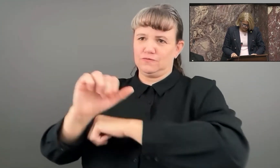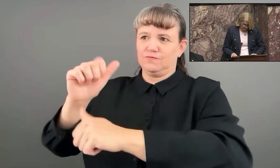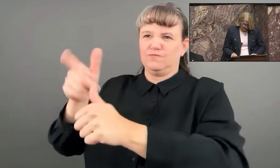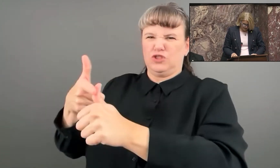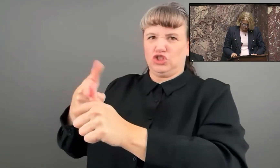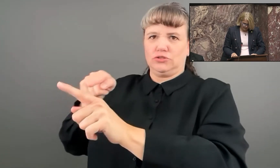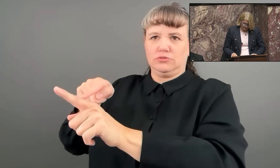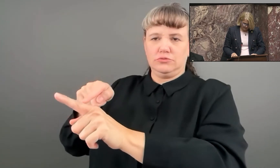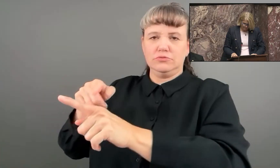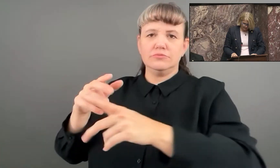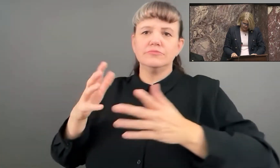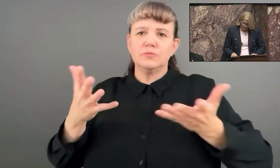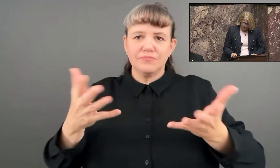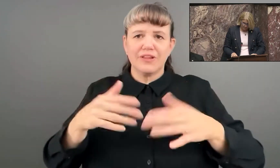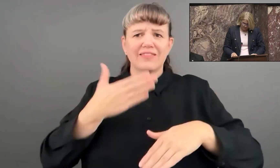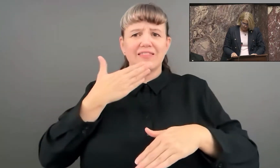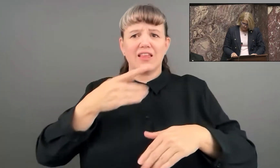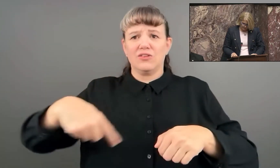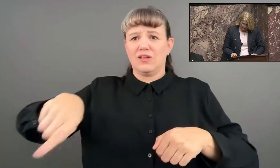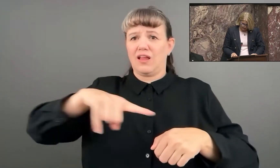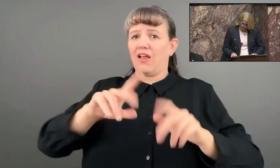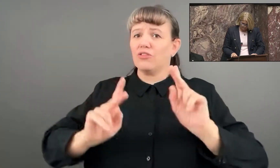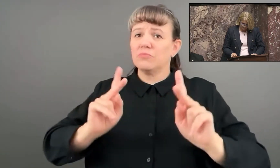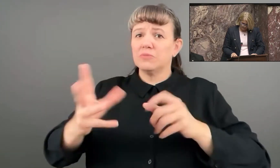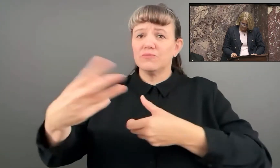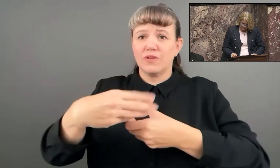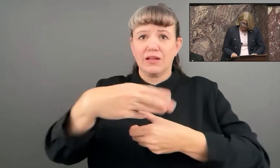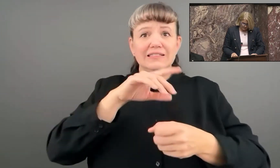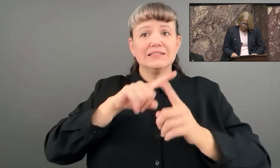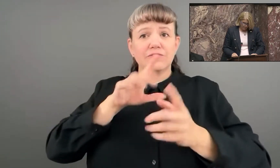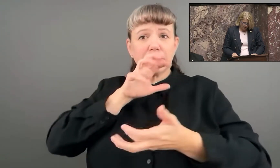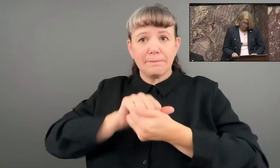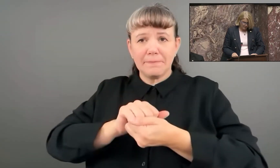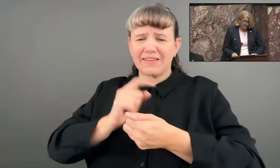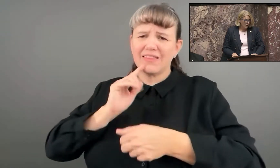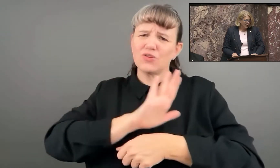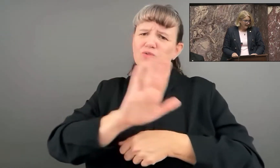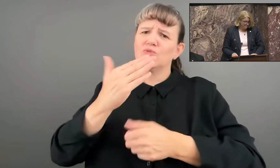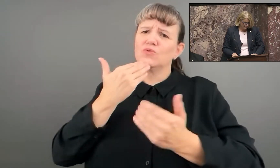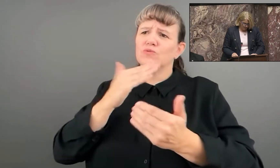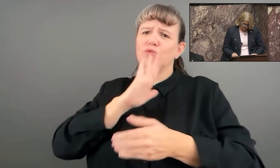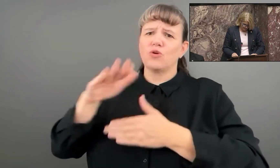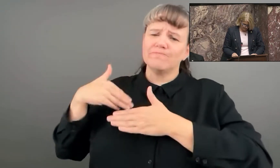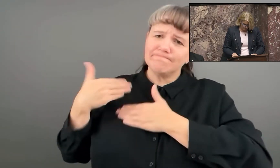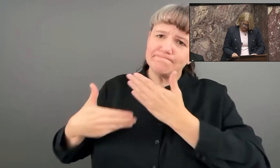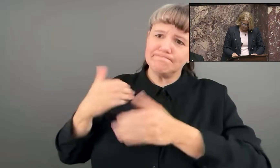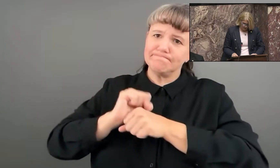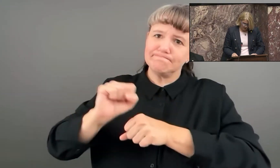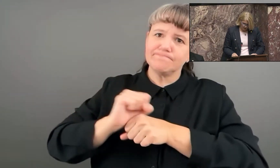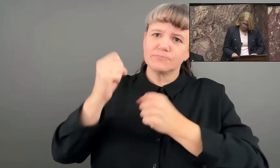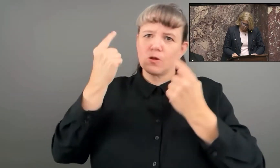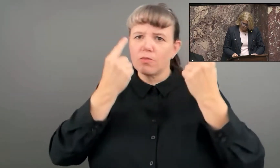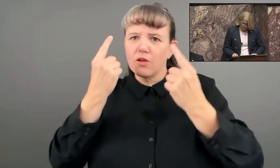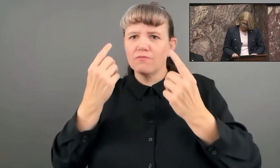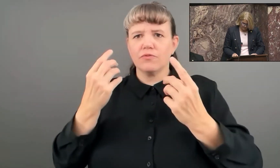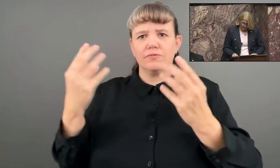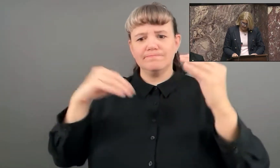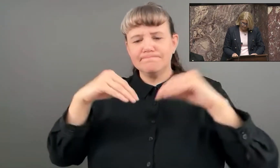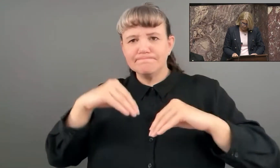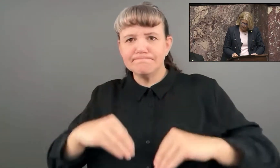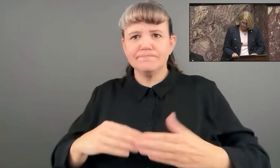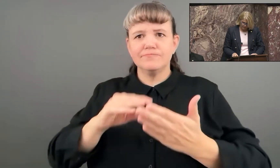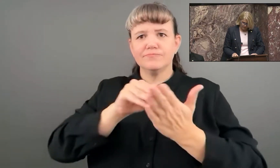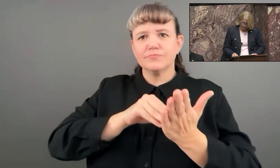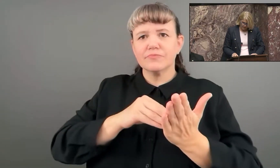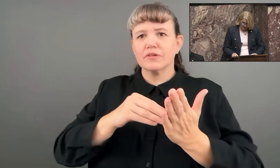their dedication and thoughtfulness throughout the consultation. This report would not have been possible without the hard work put in by